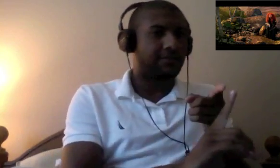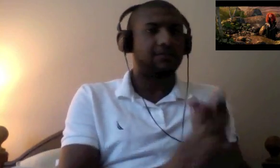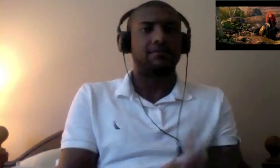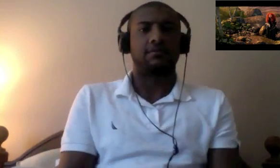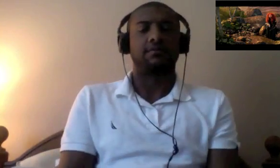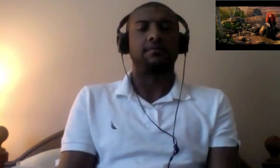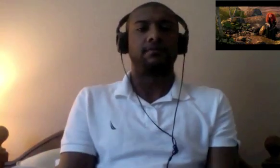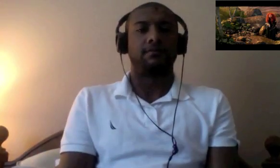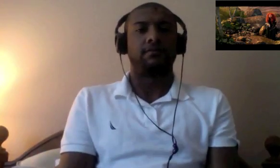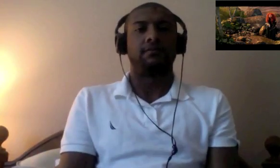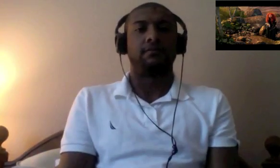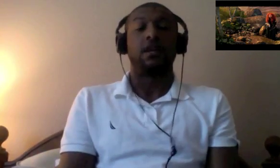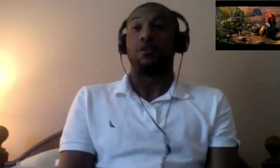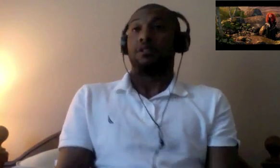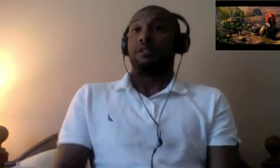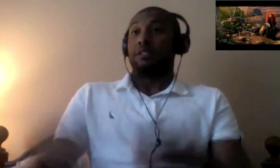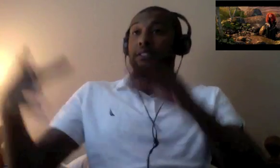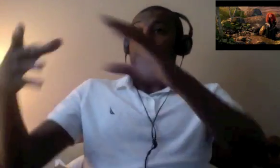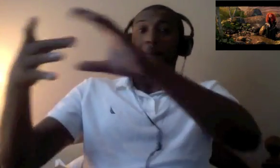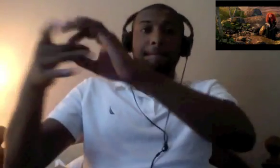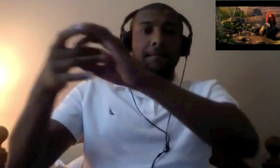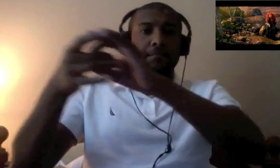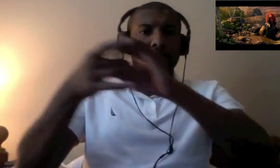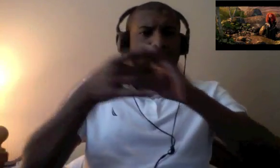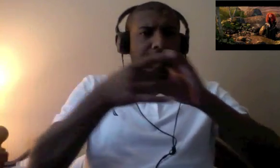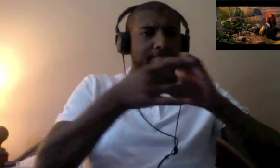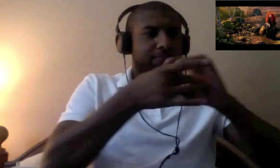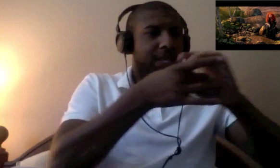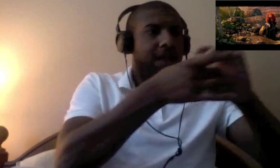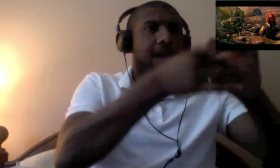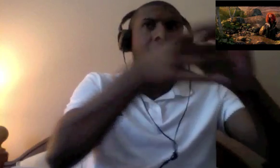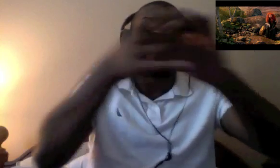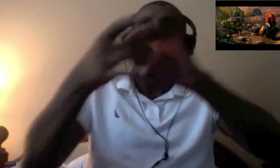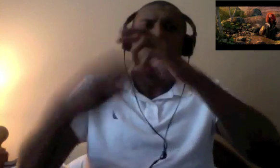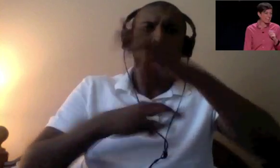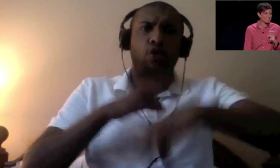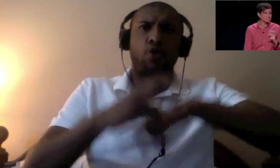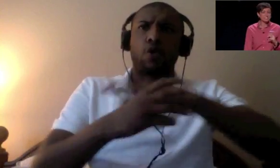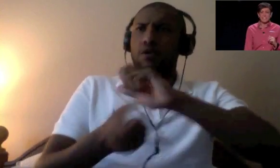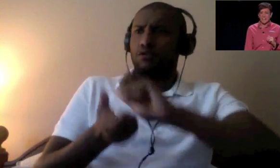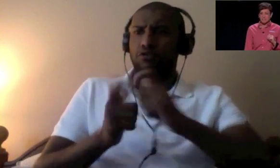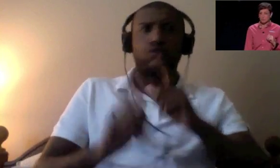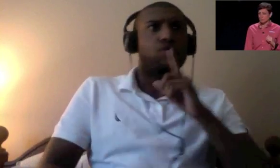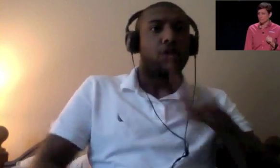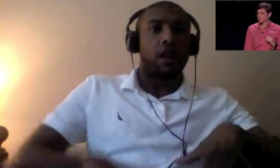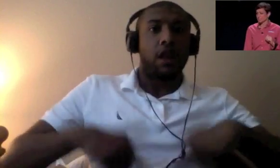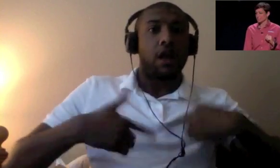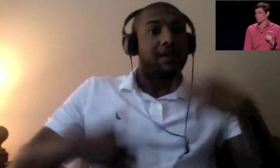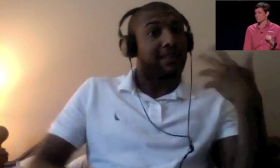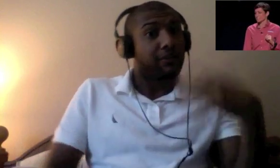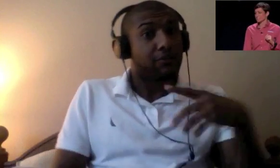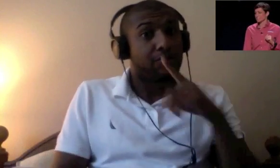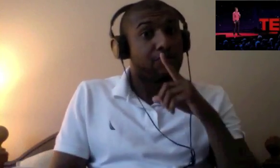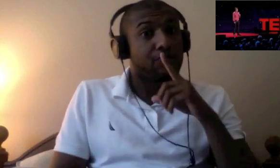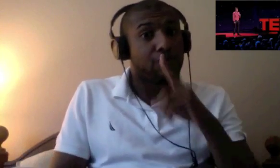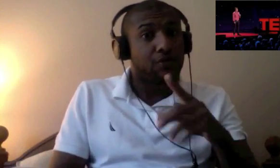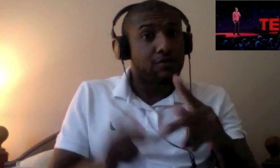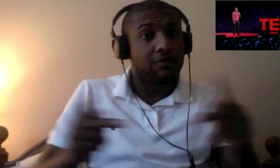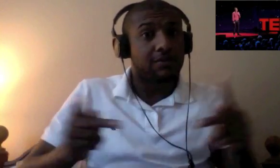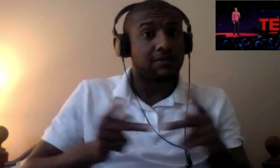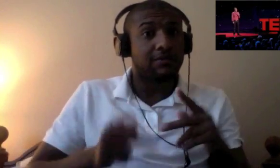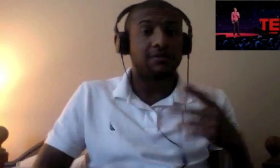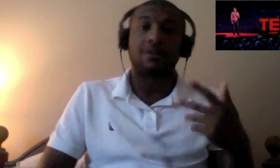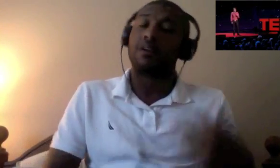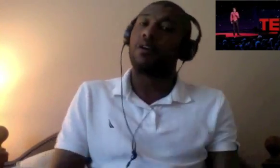the moment where all the pieces come together, and suddenly the world comes to life, as if it's an actual place that exists.